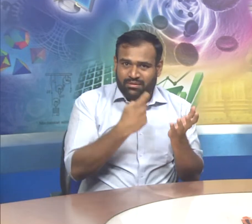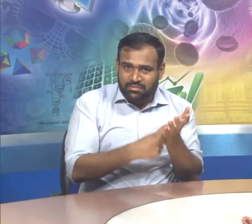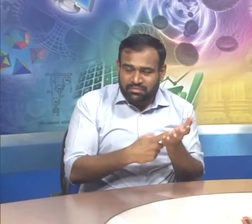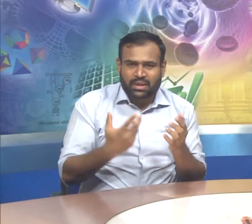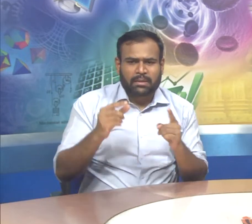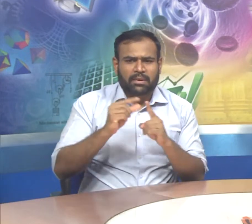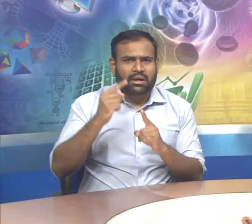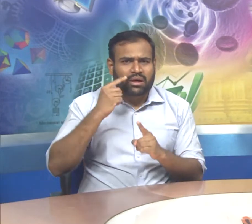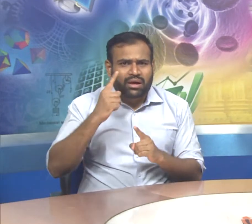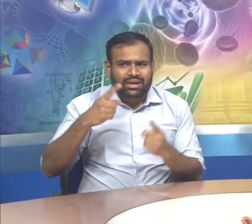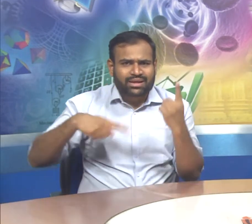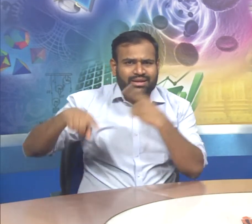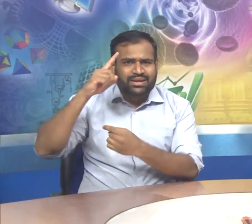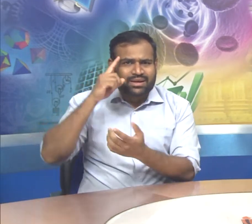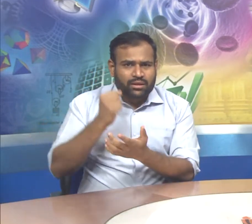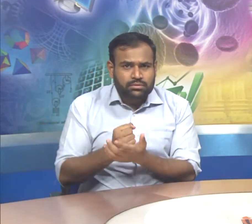Court provides